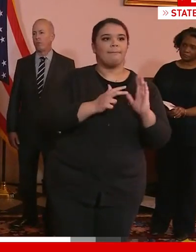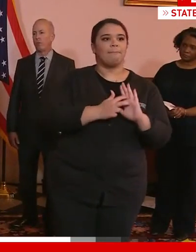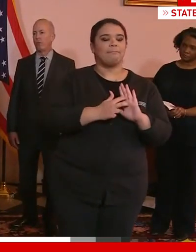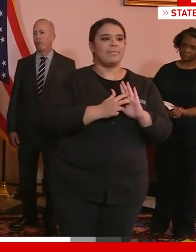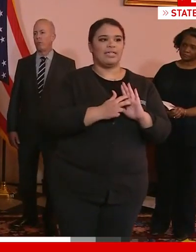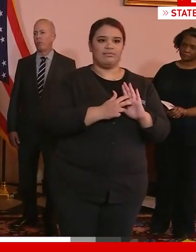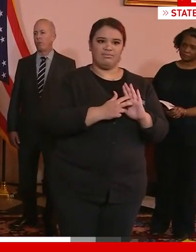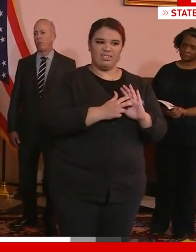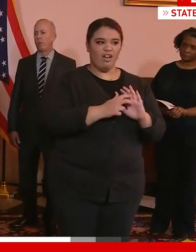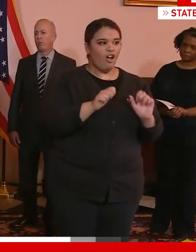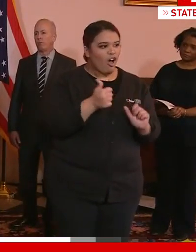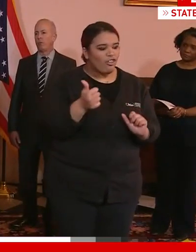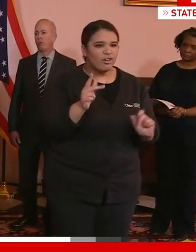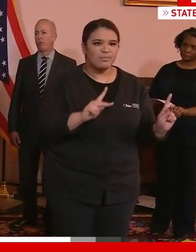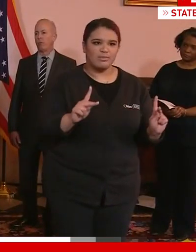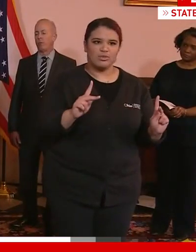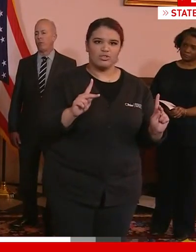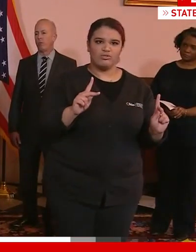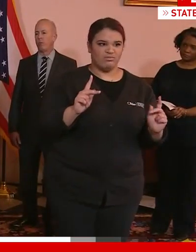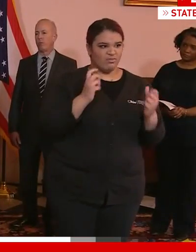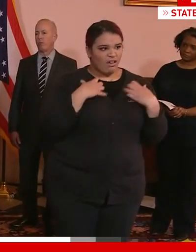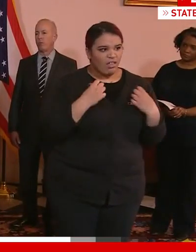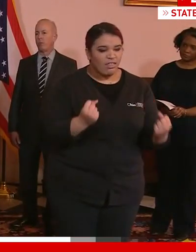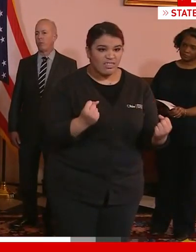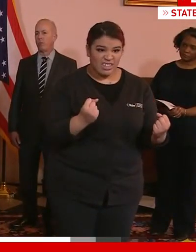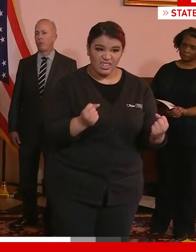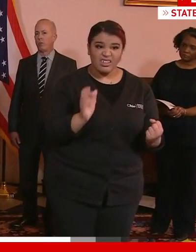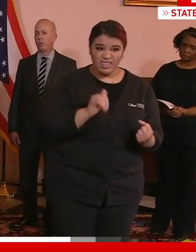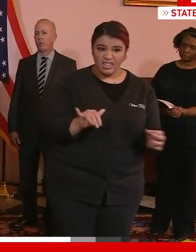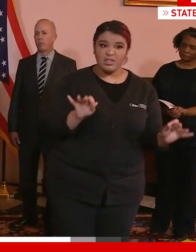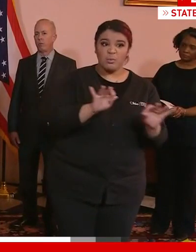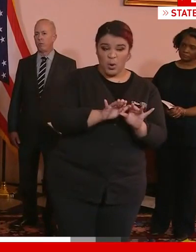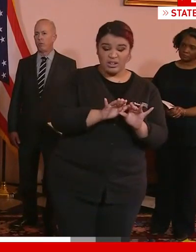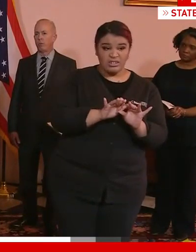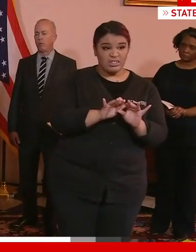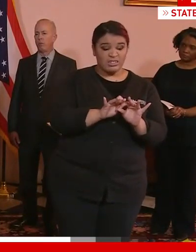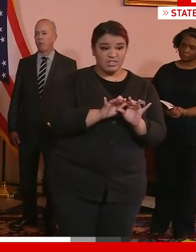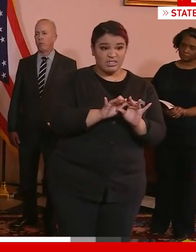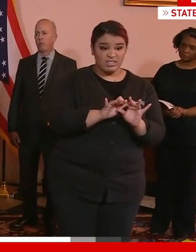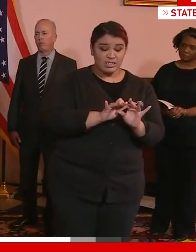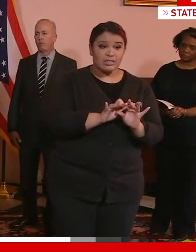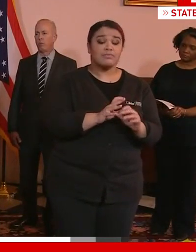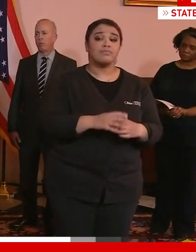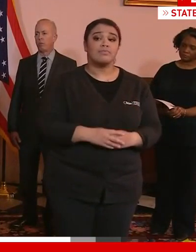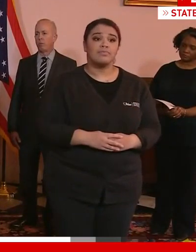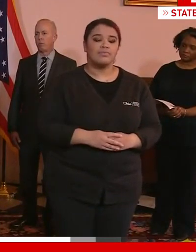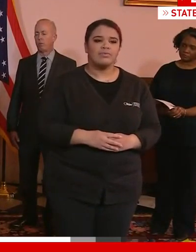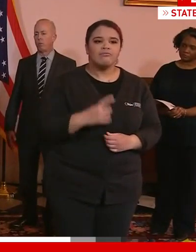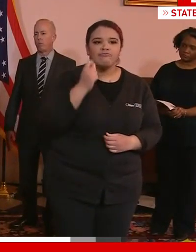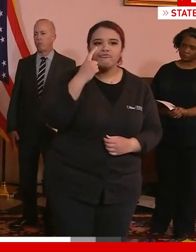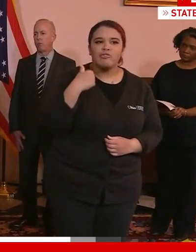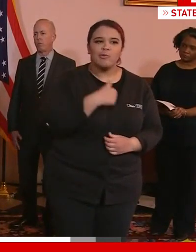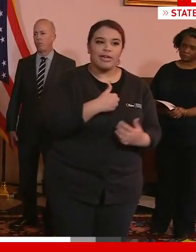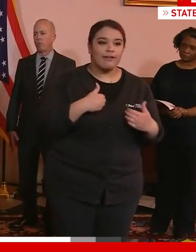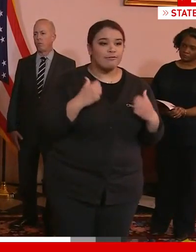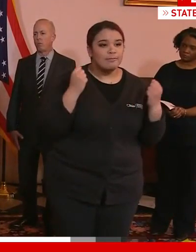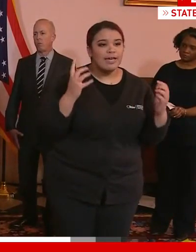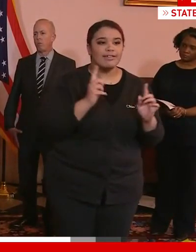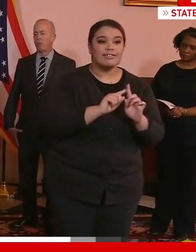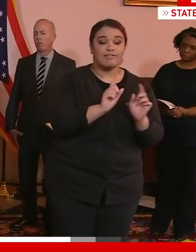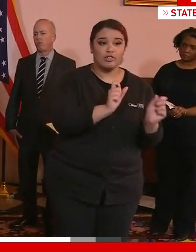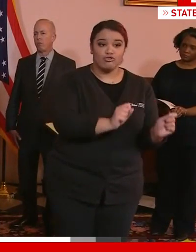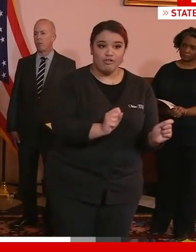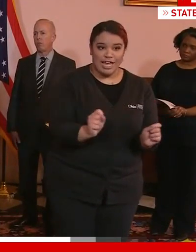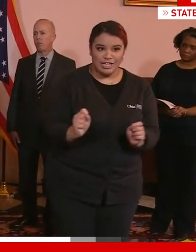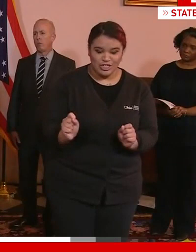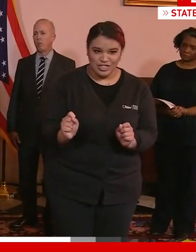getting this. So important. But that's one part of a couple of mitigation strategies. There's actually 4 layers. We